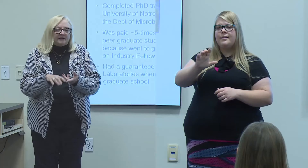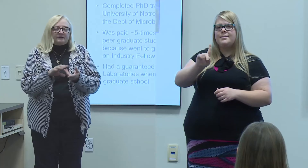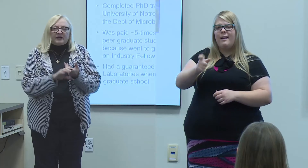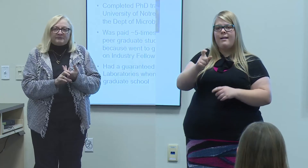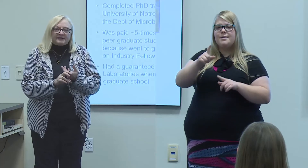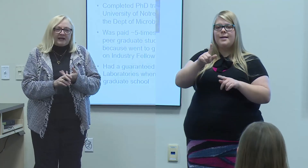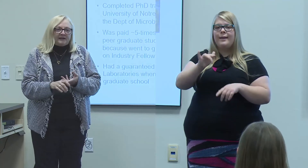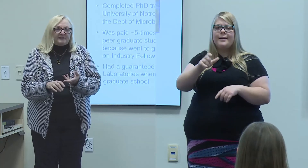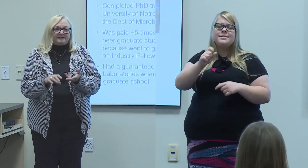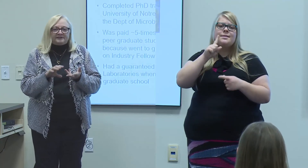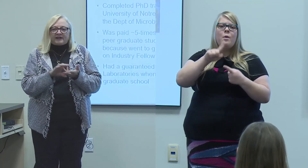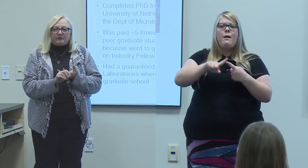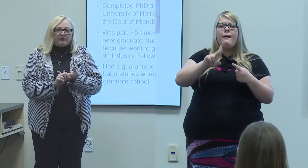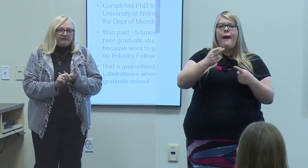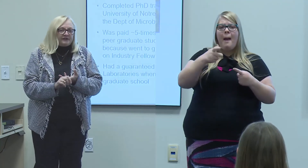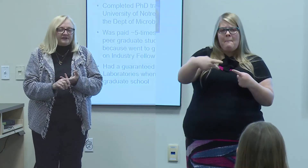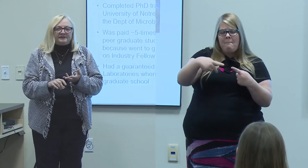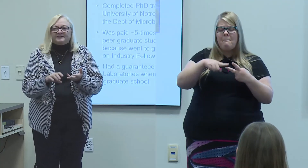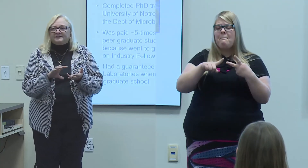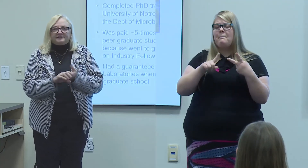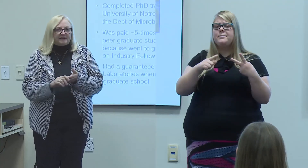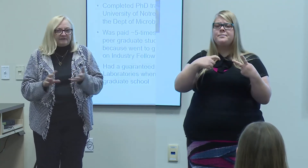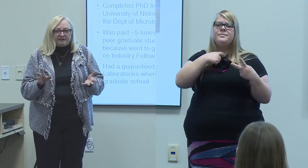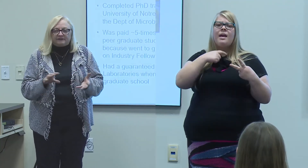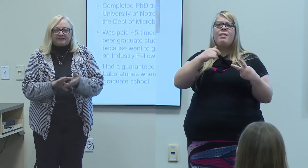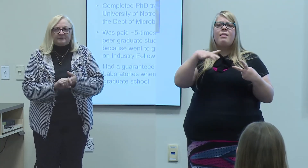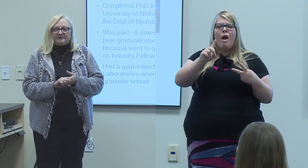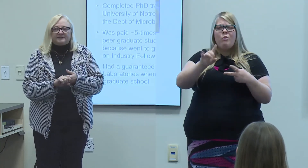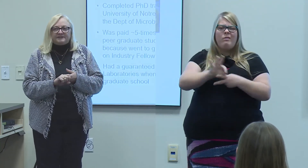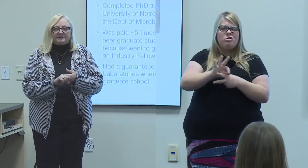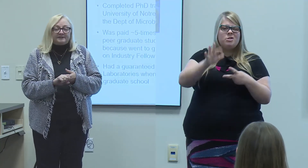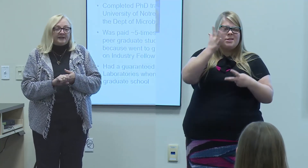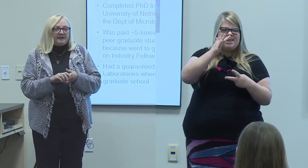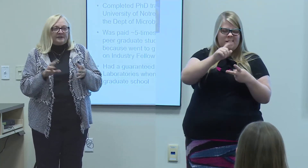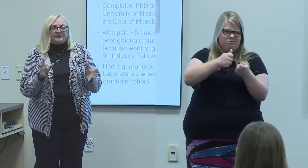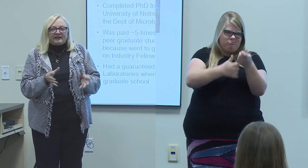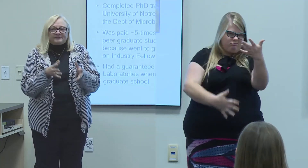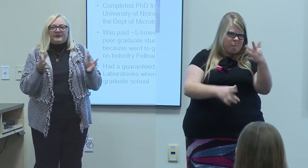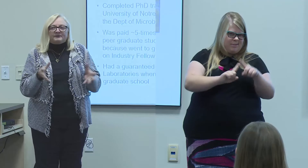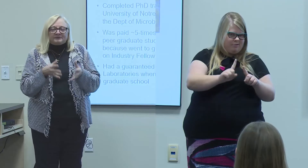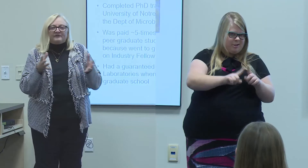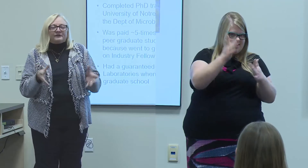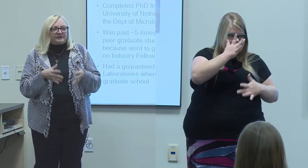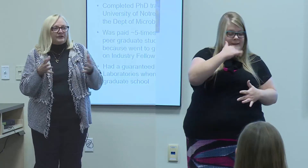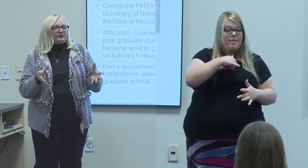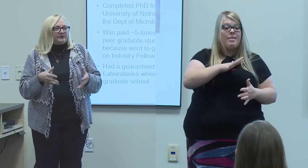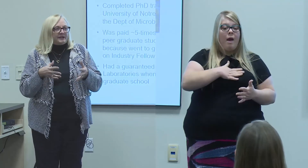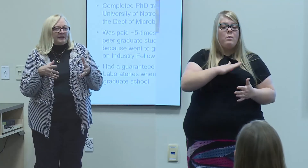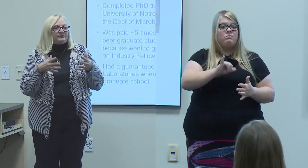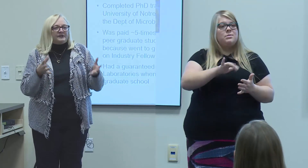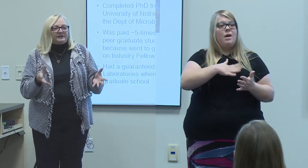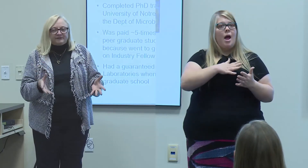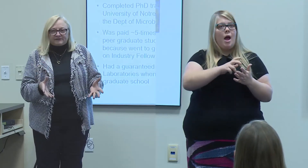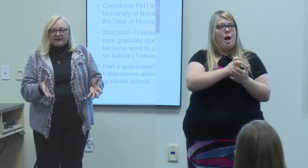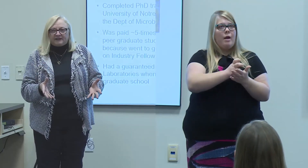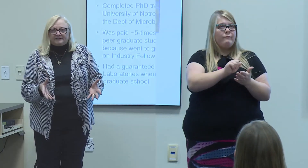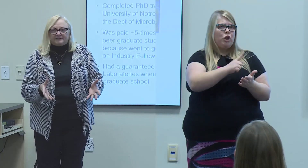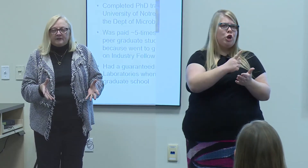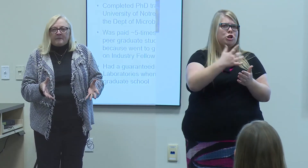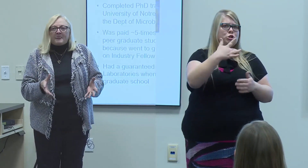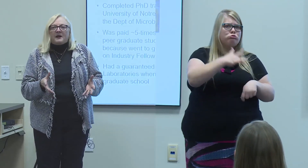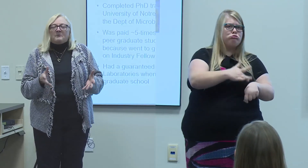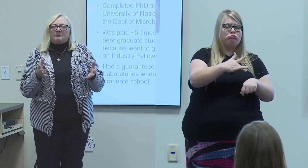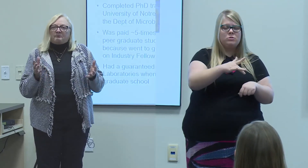kits for hepatitis, thyroid function disease, several different types of diseases. So that was my first entry into